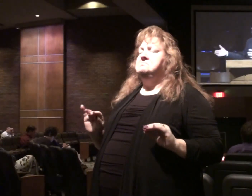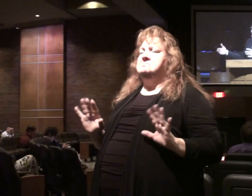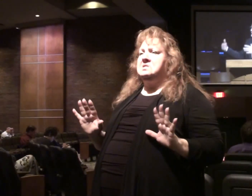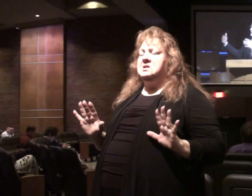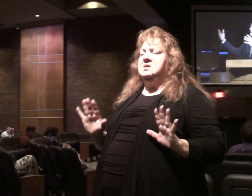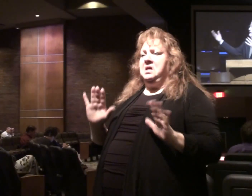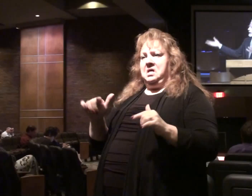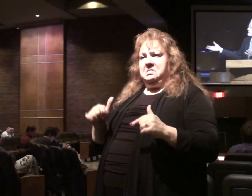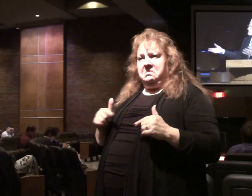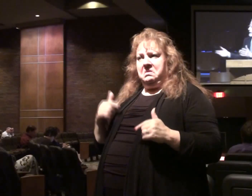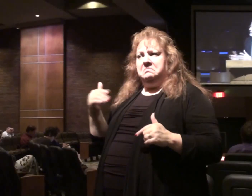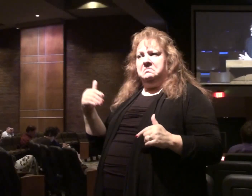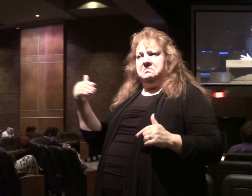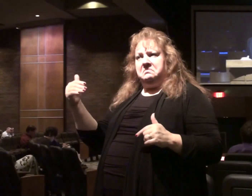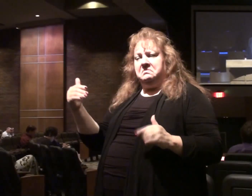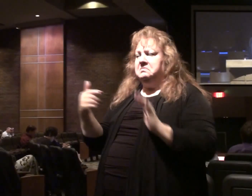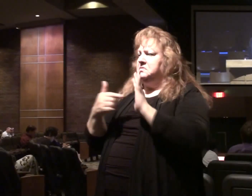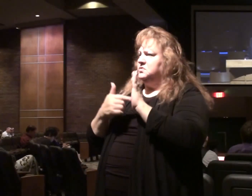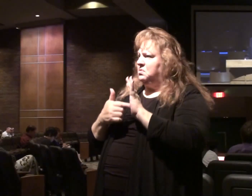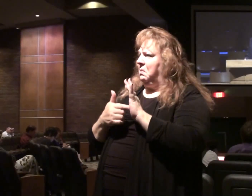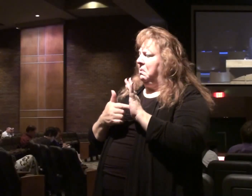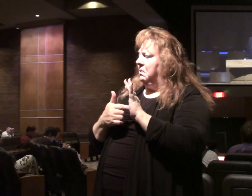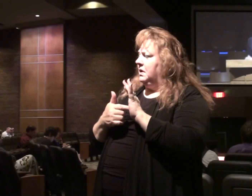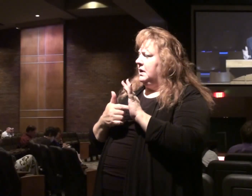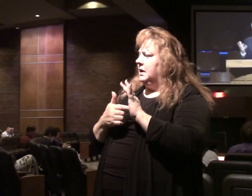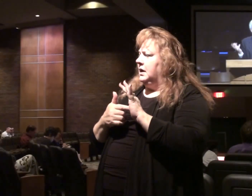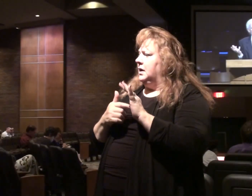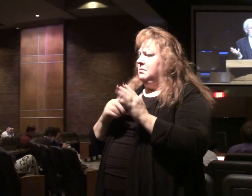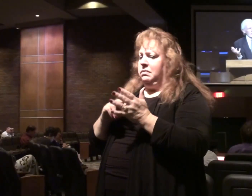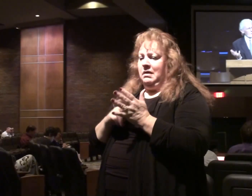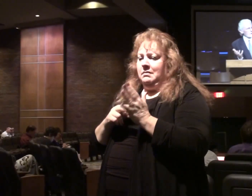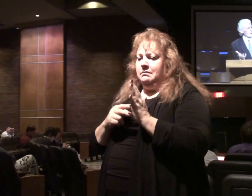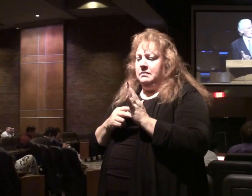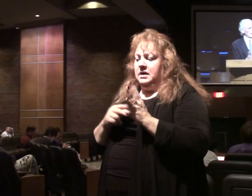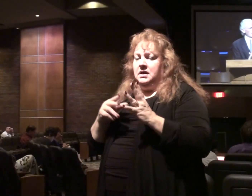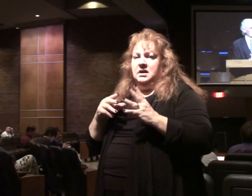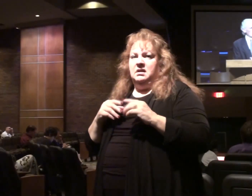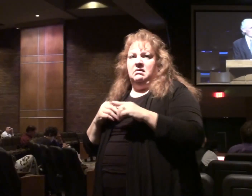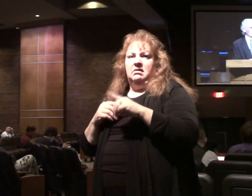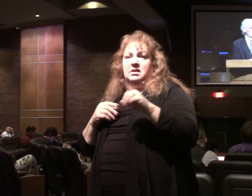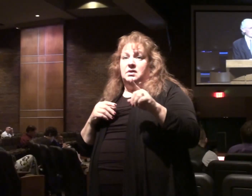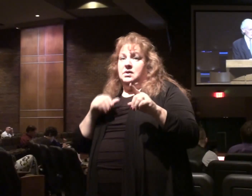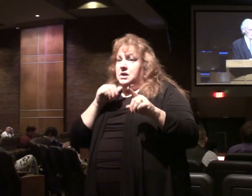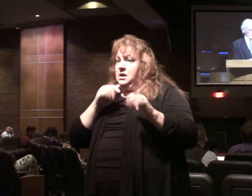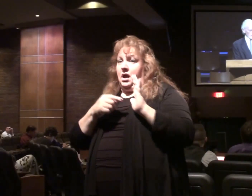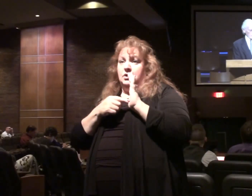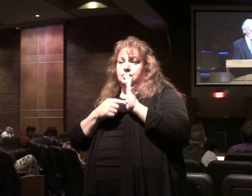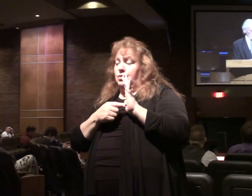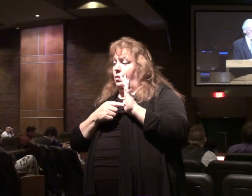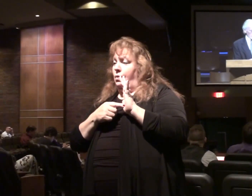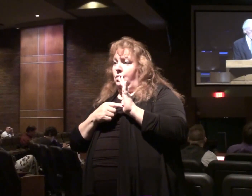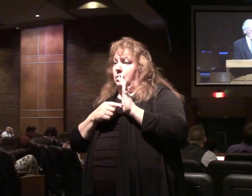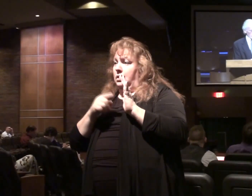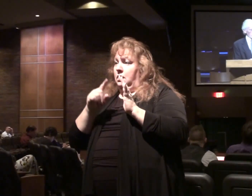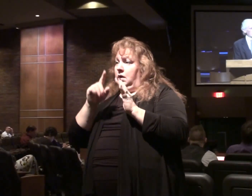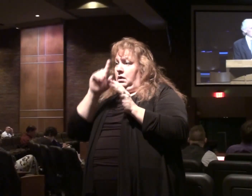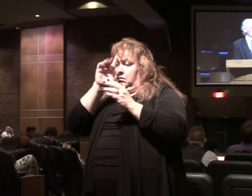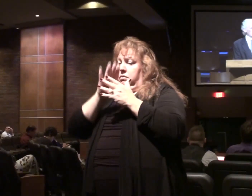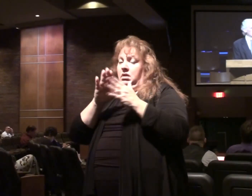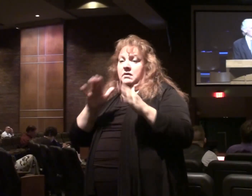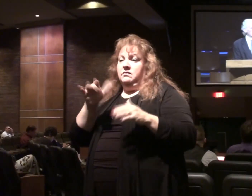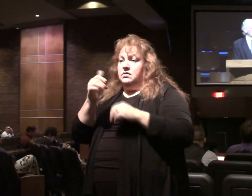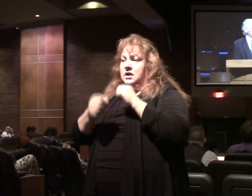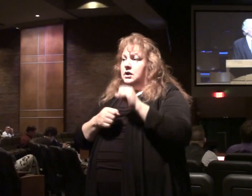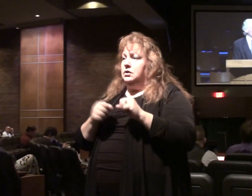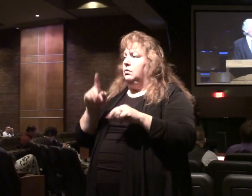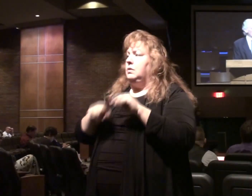have lives that over time have manifested it. But that doesn't mean we don't accept anybody here who hasn't demonstrated they've been a consistent believer for